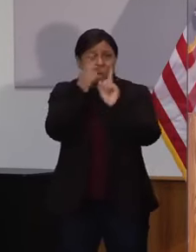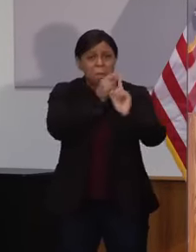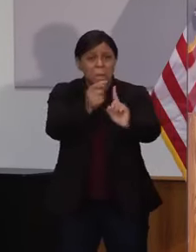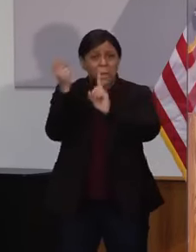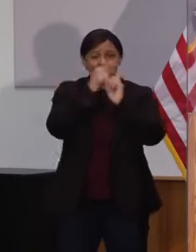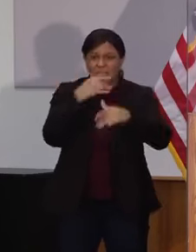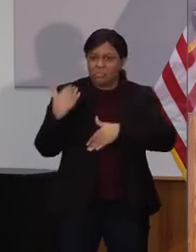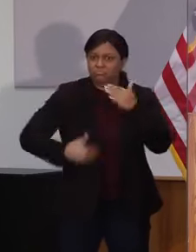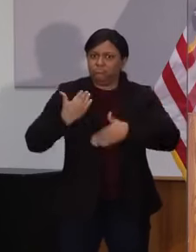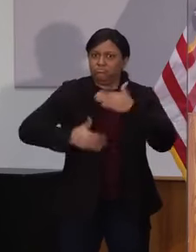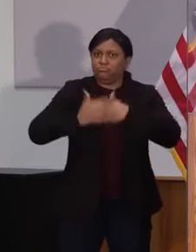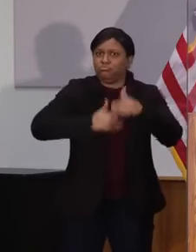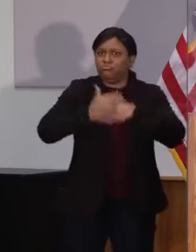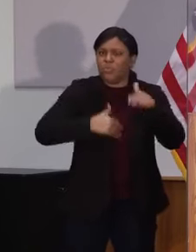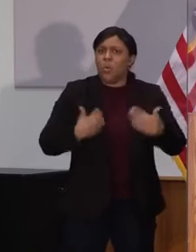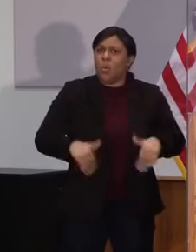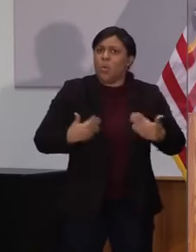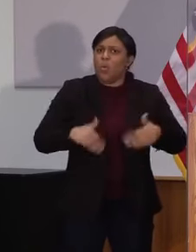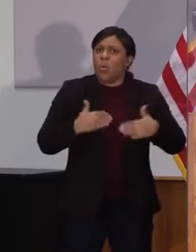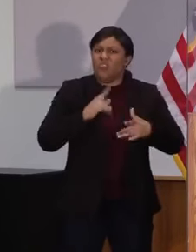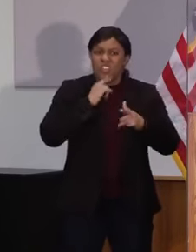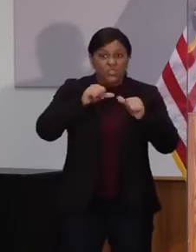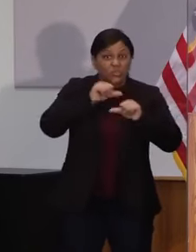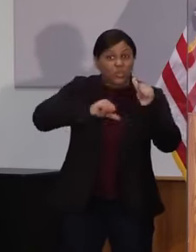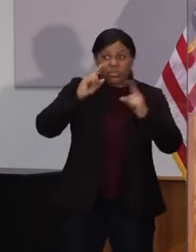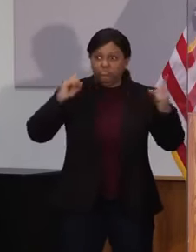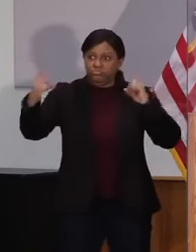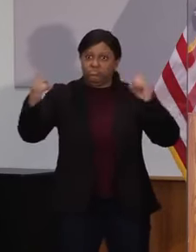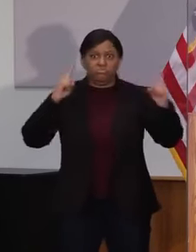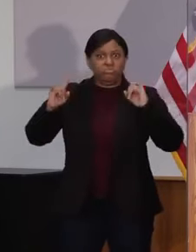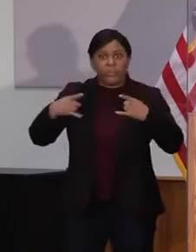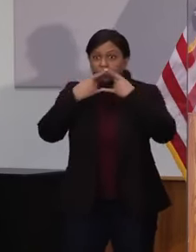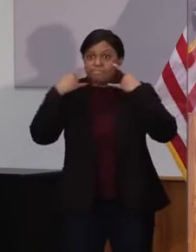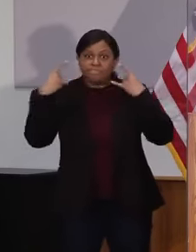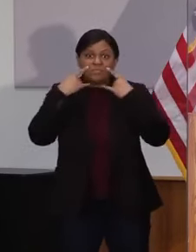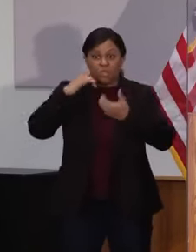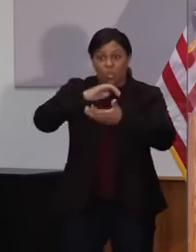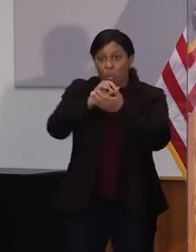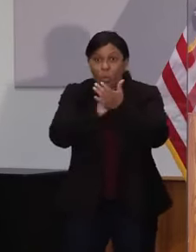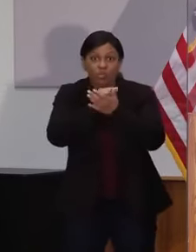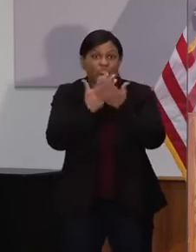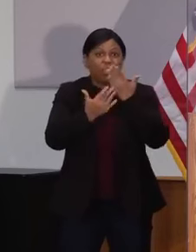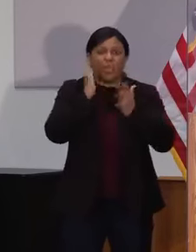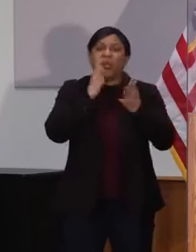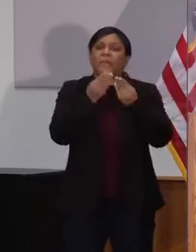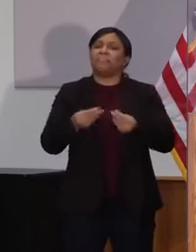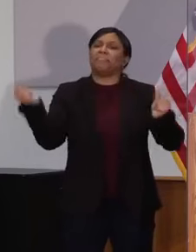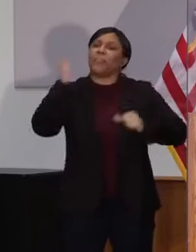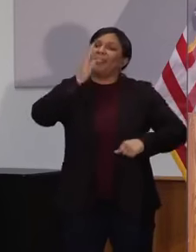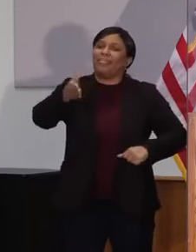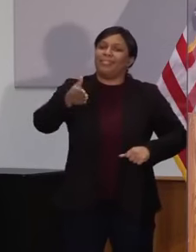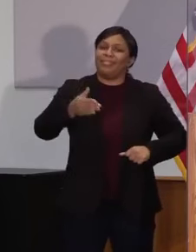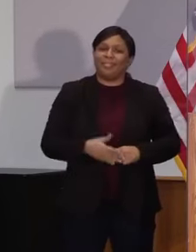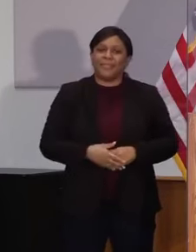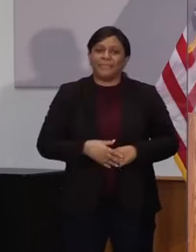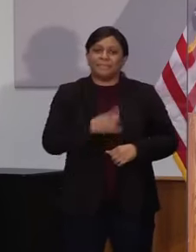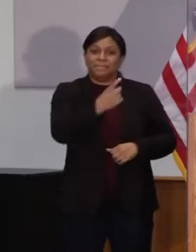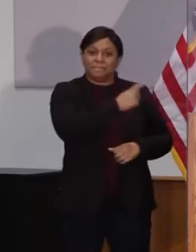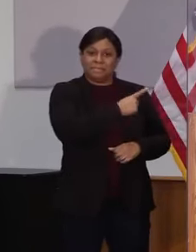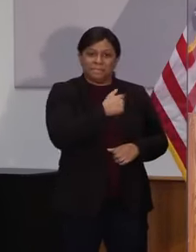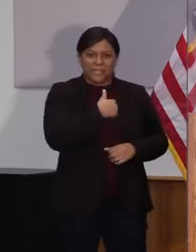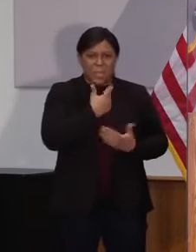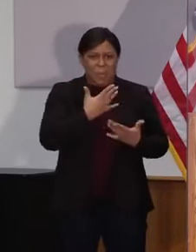momentum, folks keep doing some of those social distancing masks, we'll get this. I'm supposed to ask a question from Brian Bax. Teddy, can sure. I